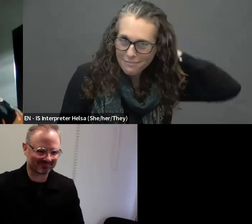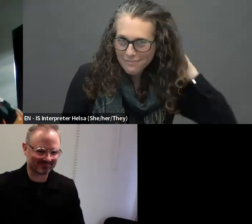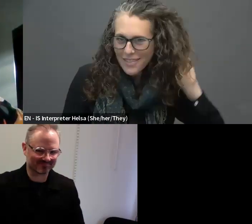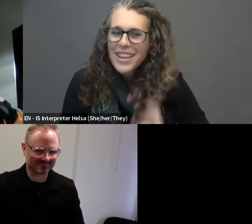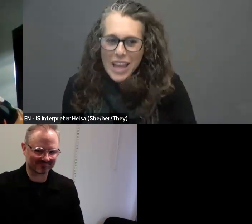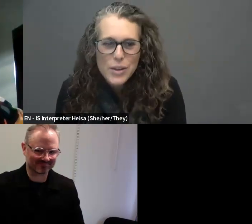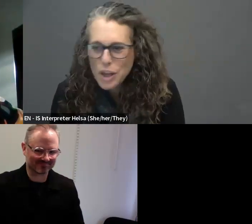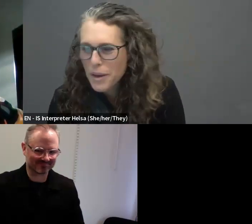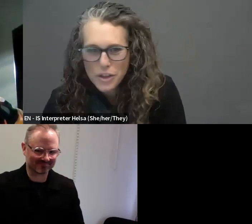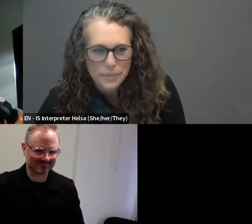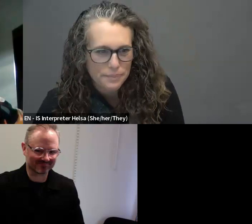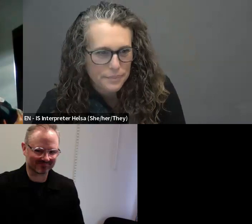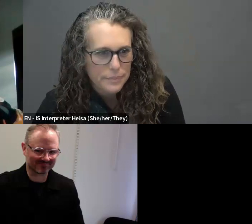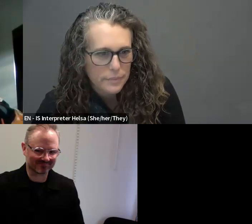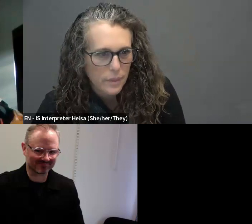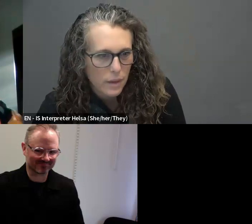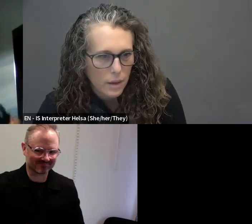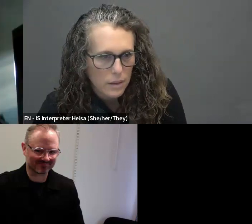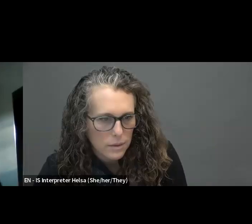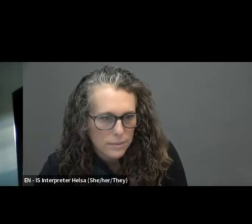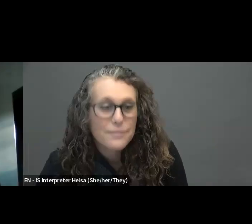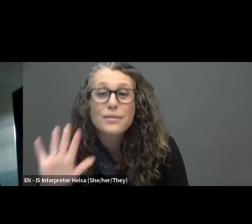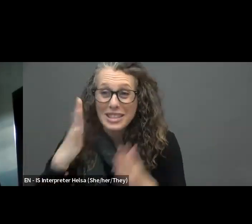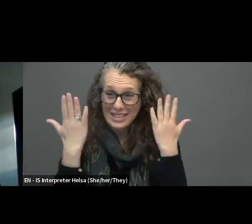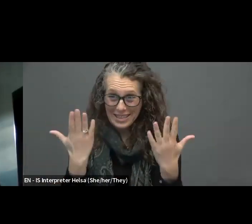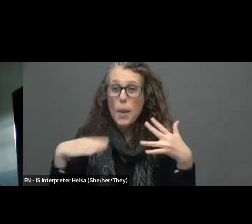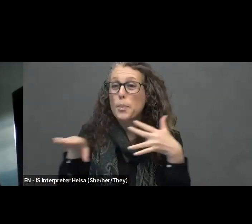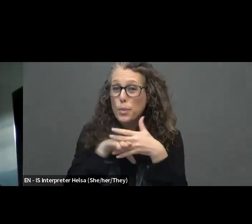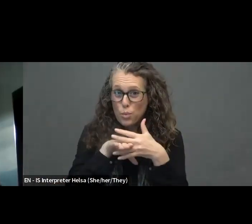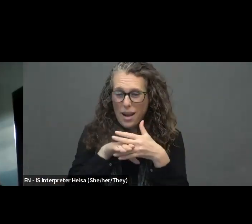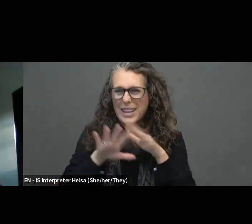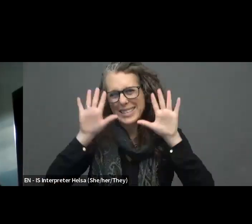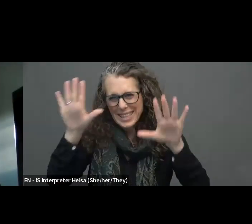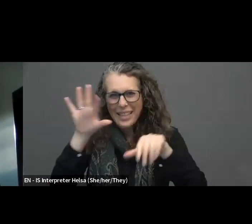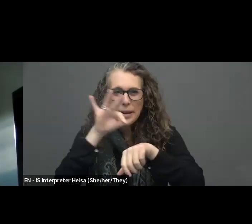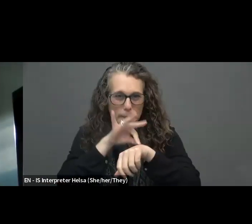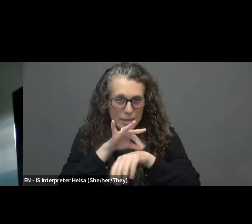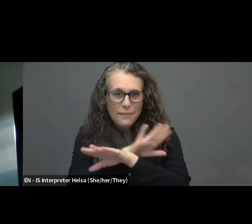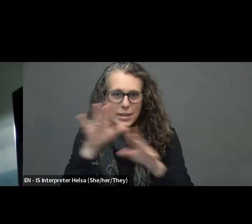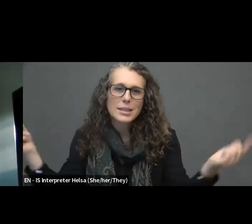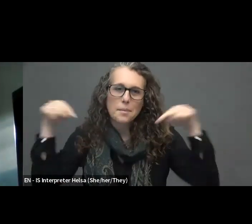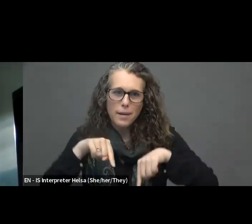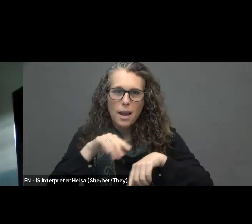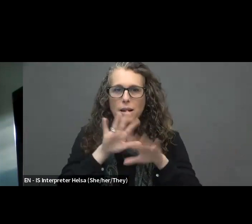All right, so this is our break time. We have 10 minutes, so we'll see you back at 10:20.